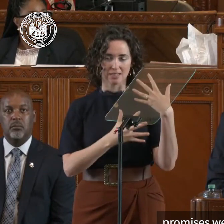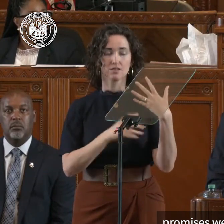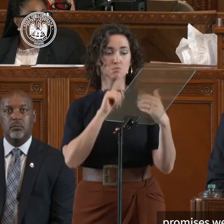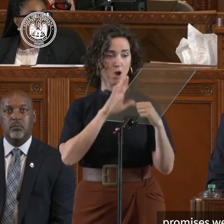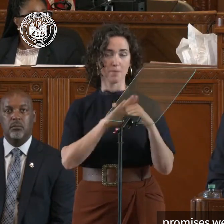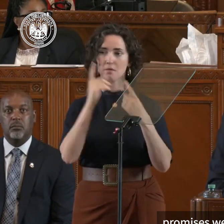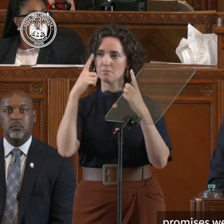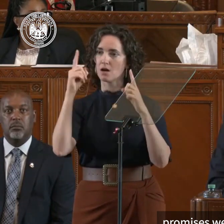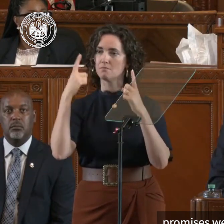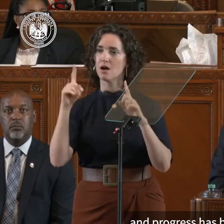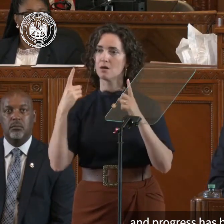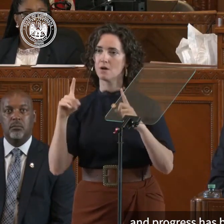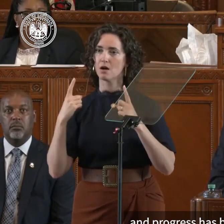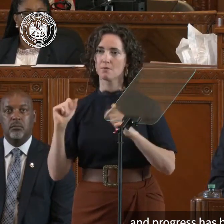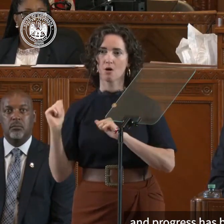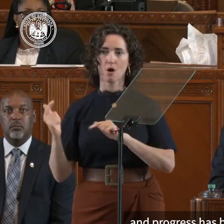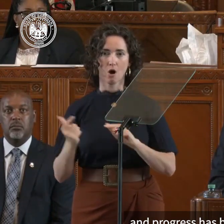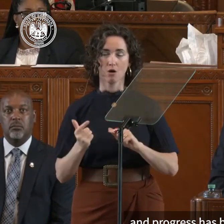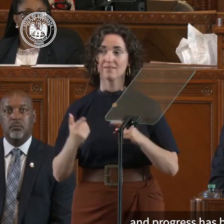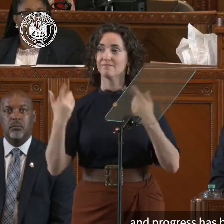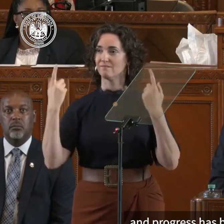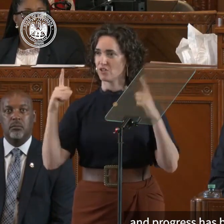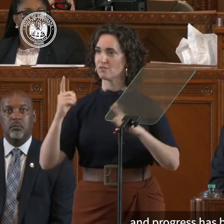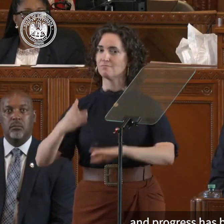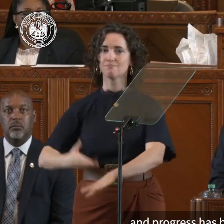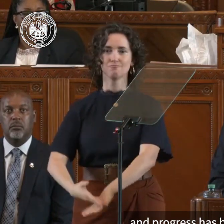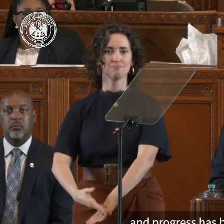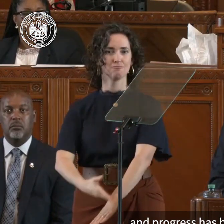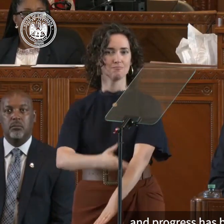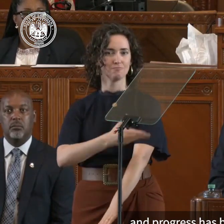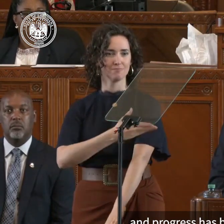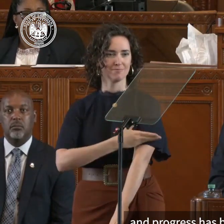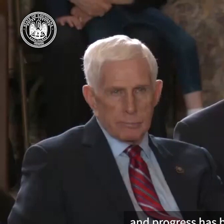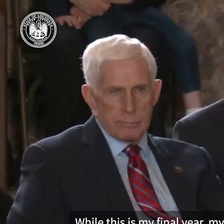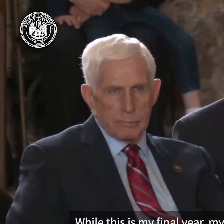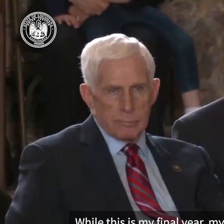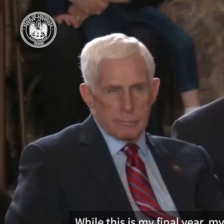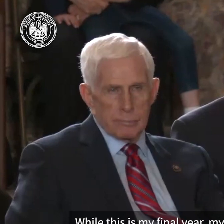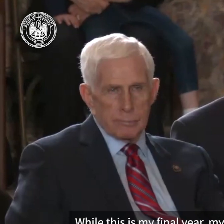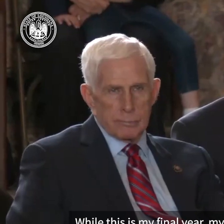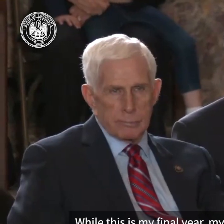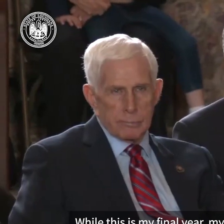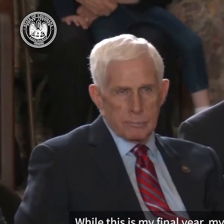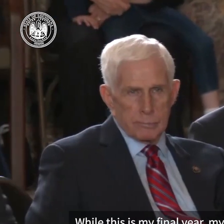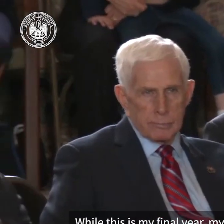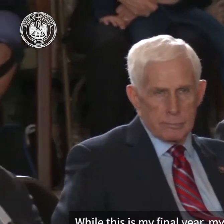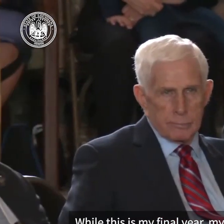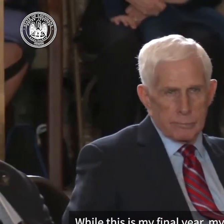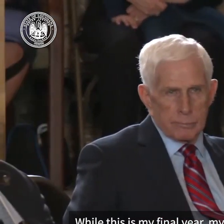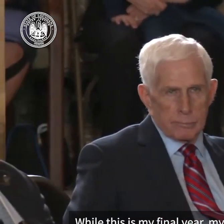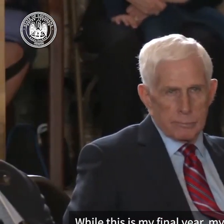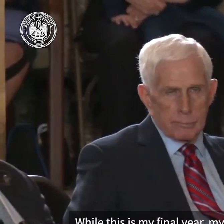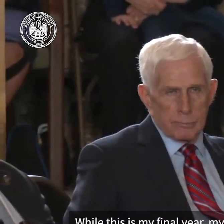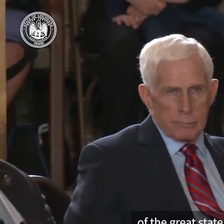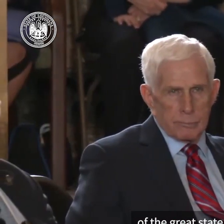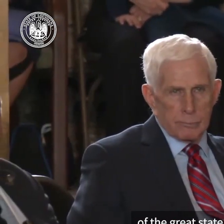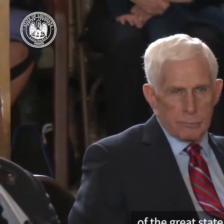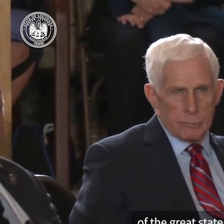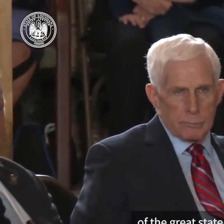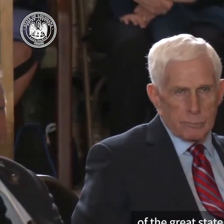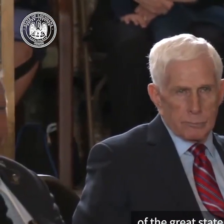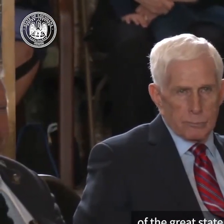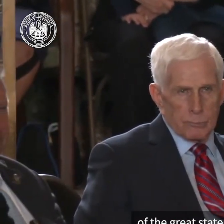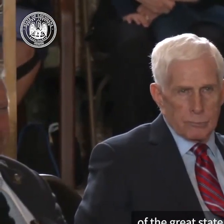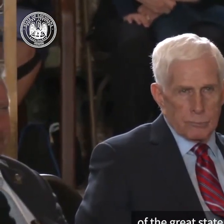promises were kept, and progress has been delivered. While this is my final year, my 2nd term as governor of the